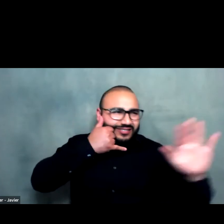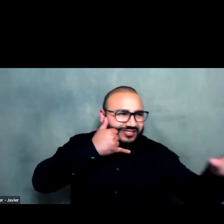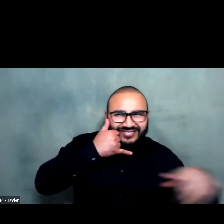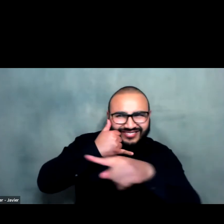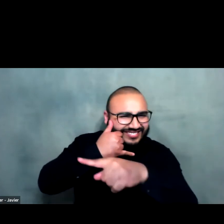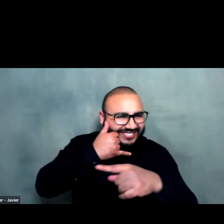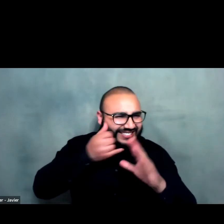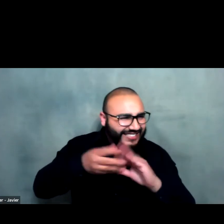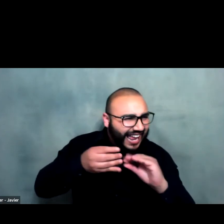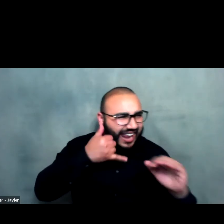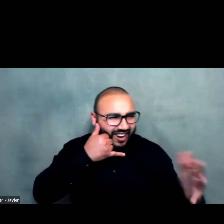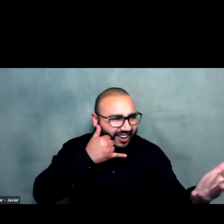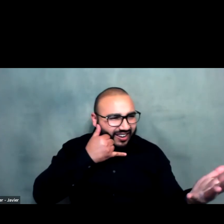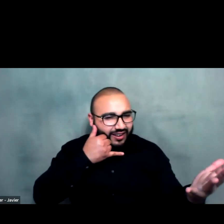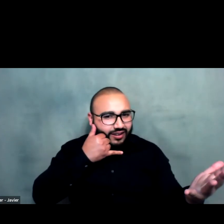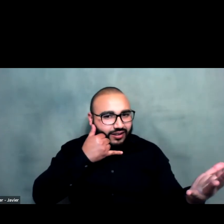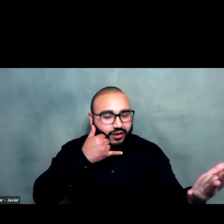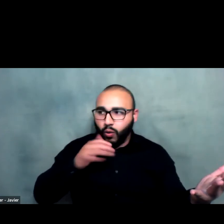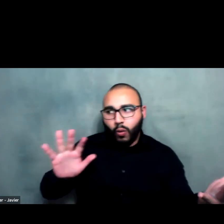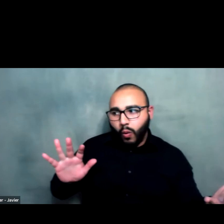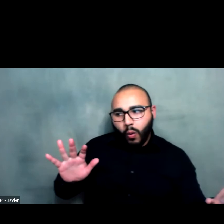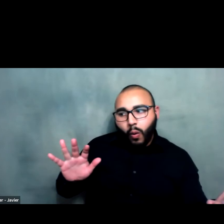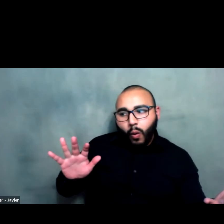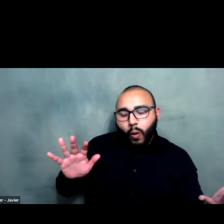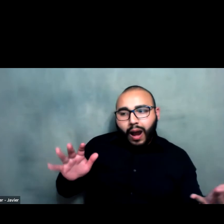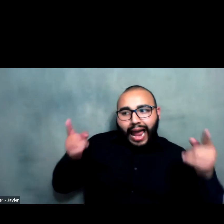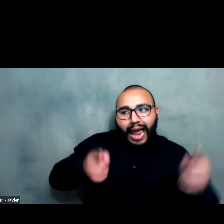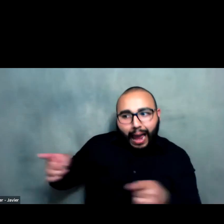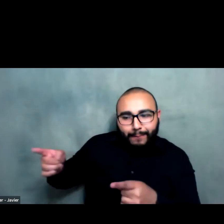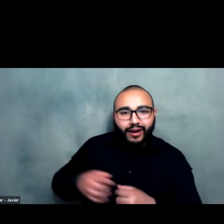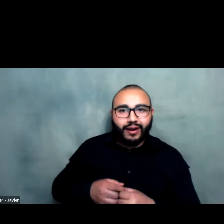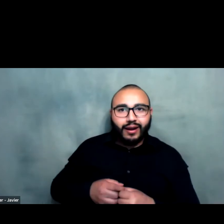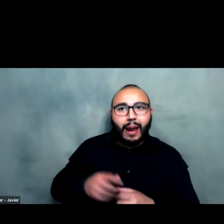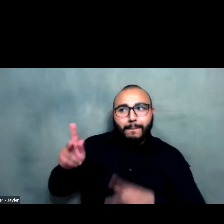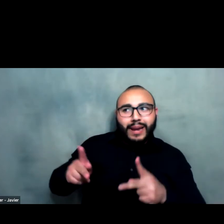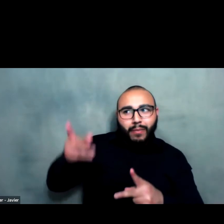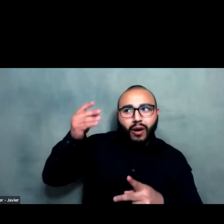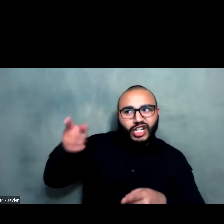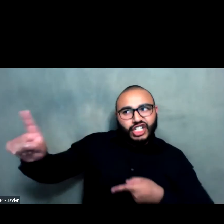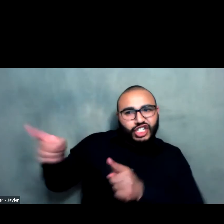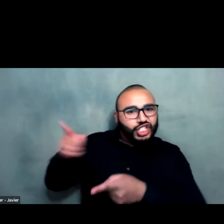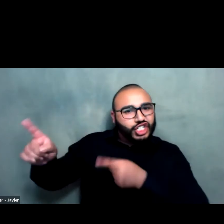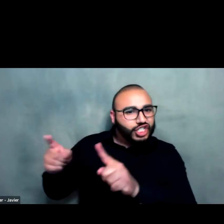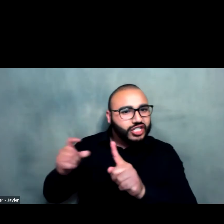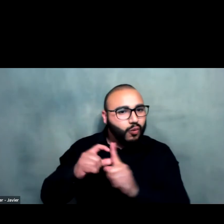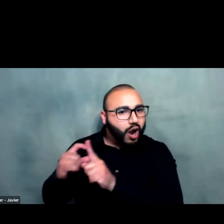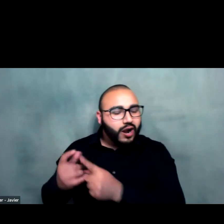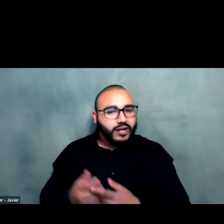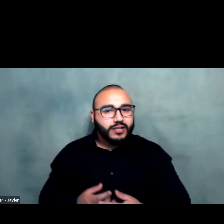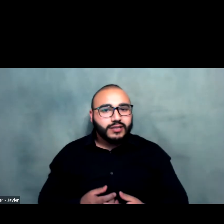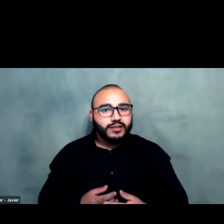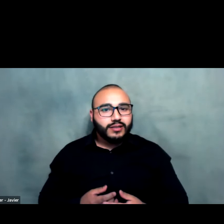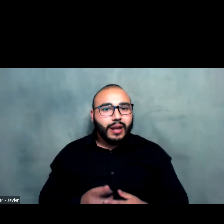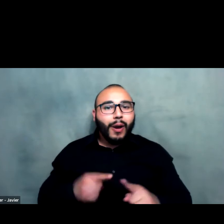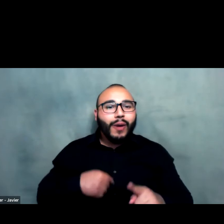story. And she like said, no, there's been times where people have told them a racial slur, you know, and we just